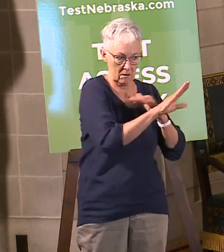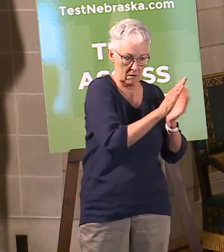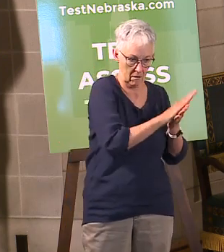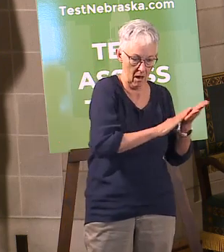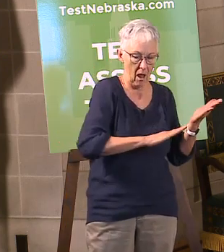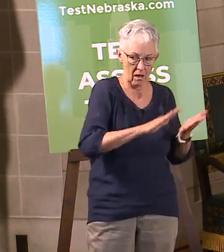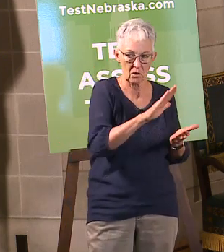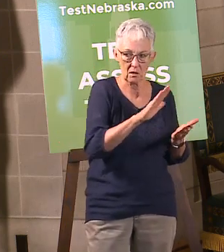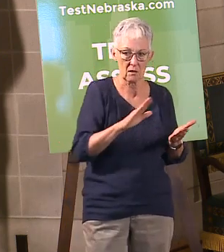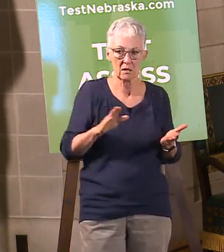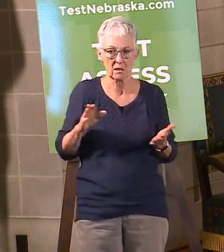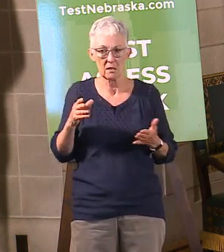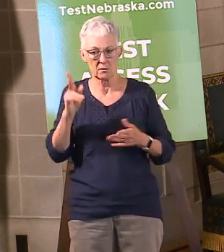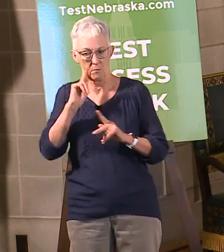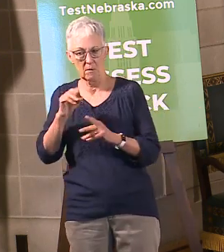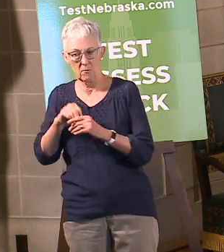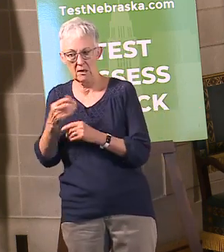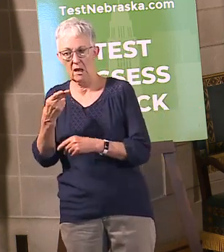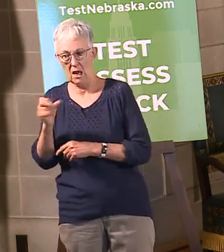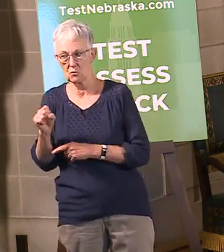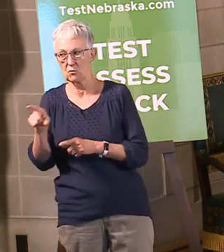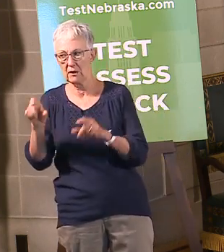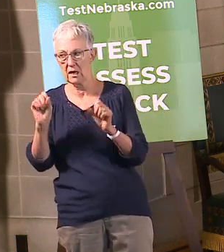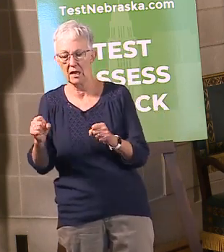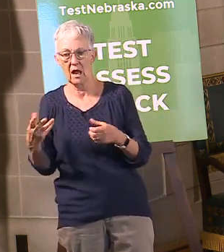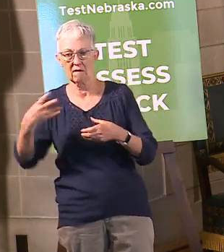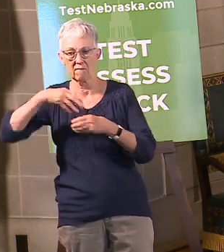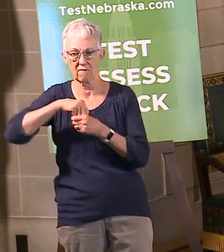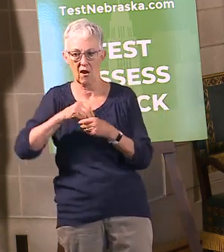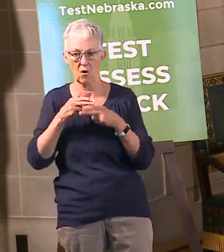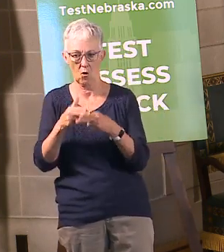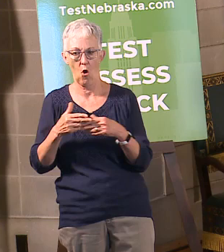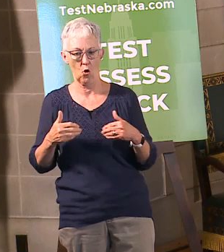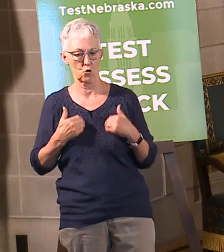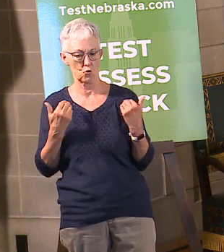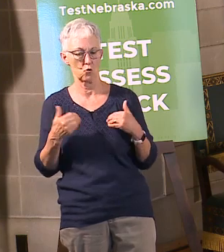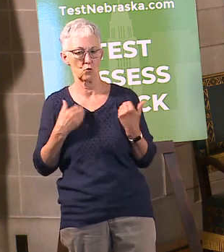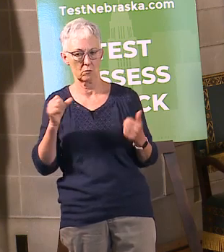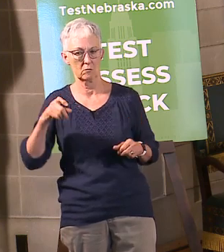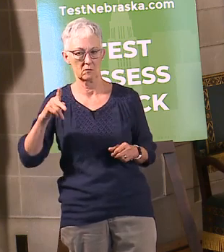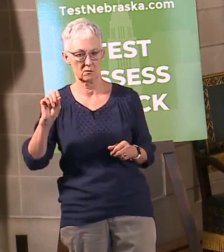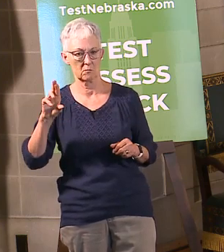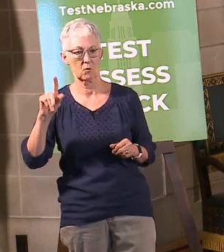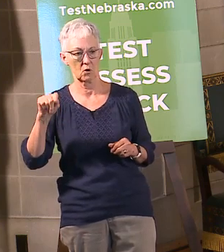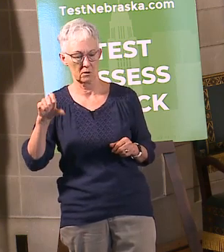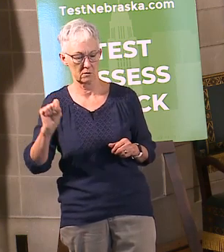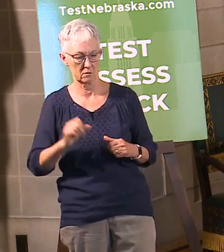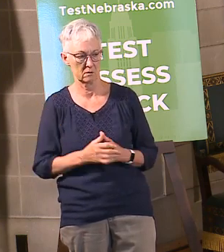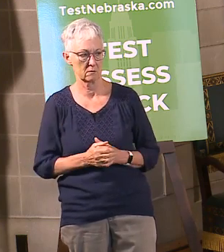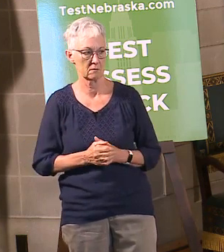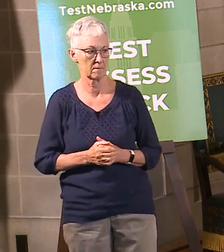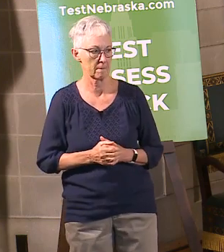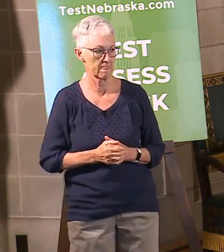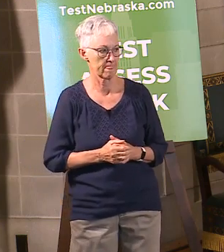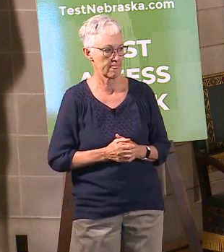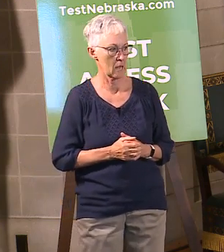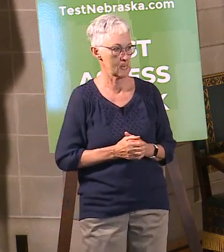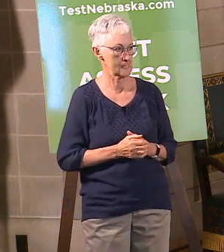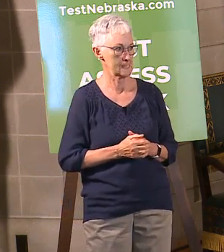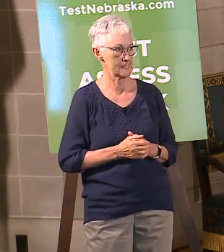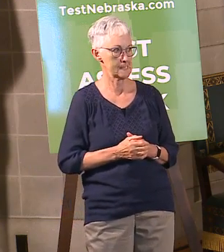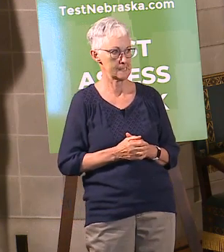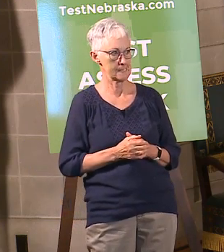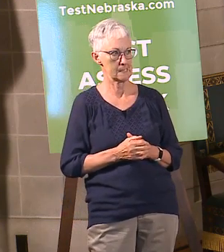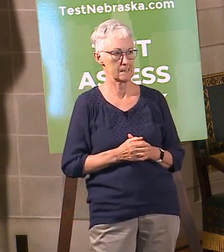people who are still in high school that have not gone to college. Tara Campbell, WWT. How are workers supposed to make informed